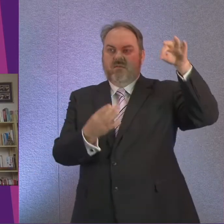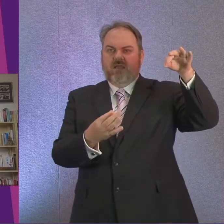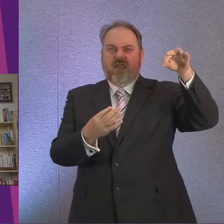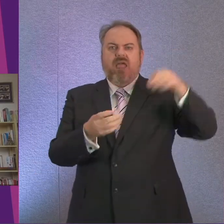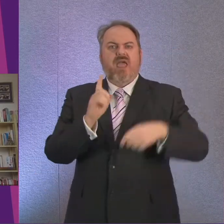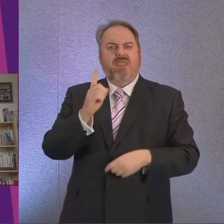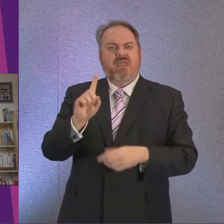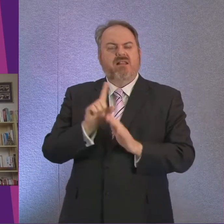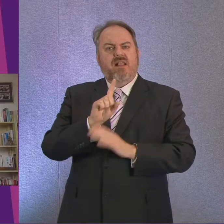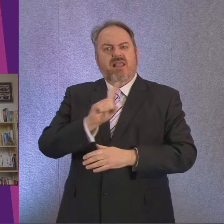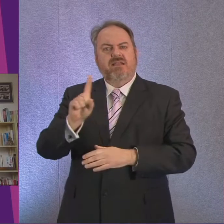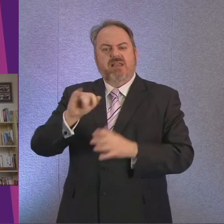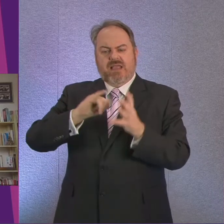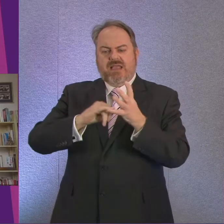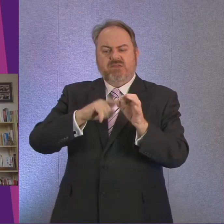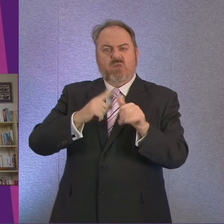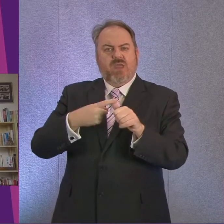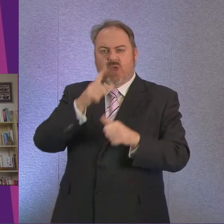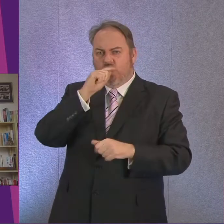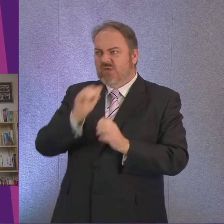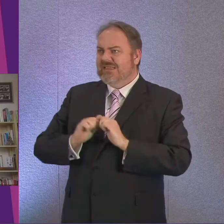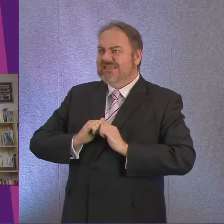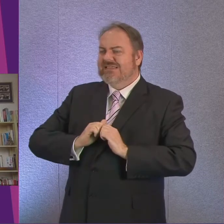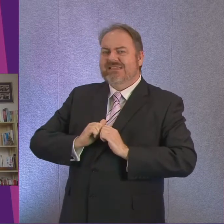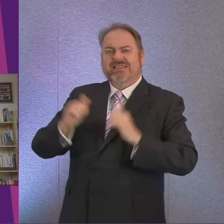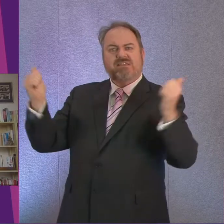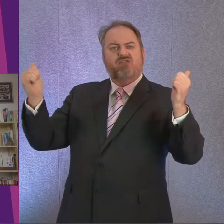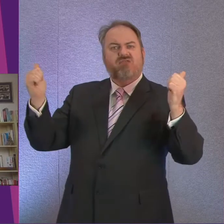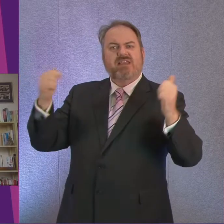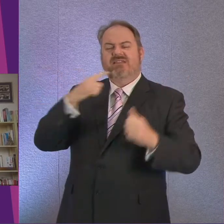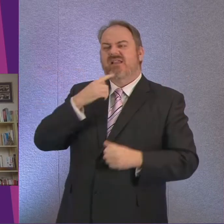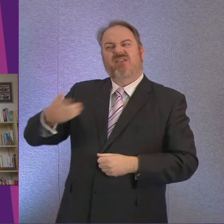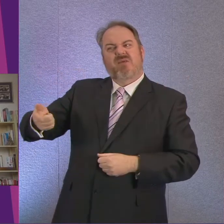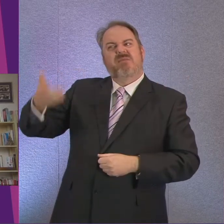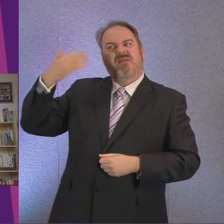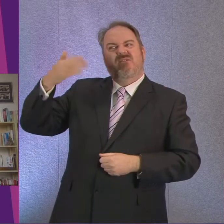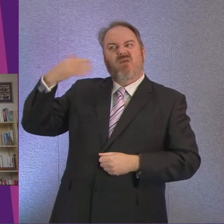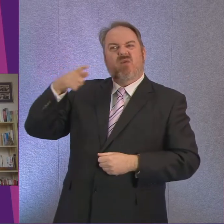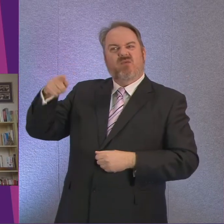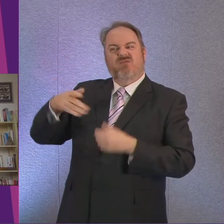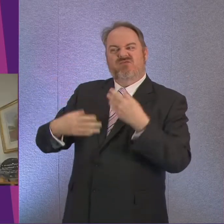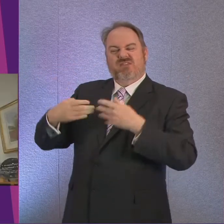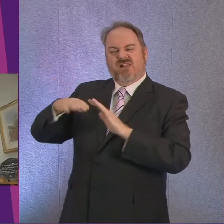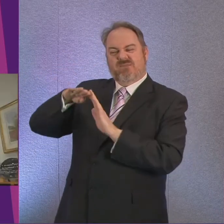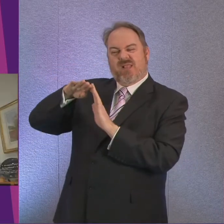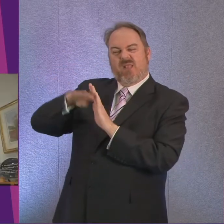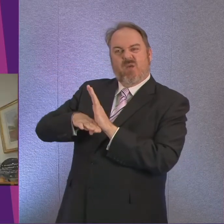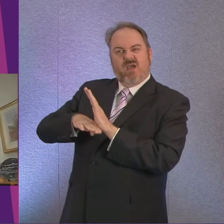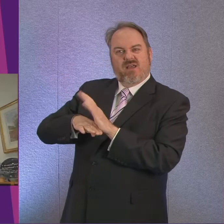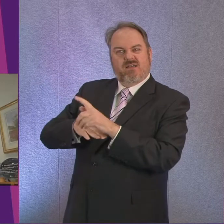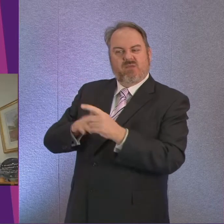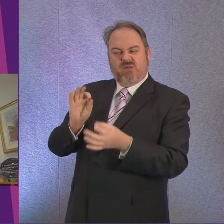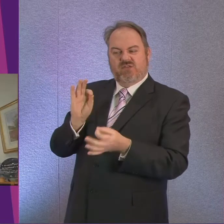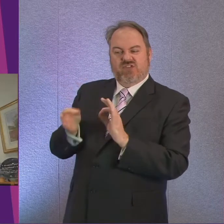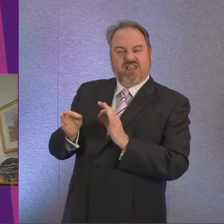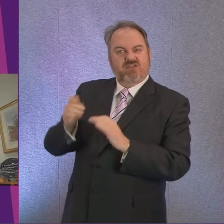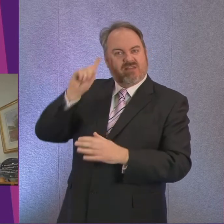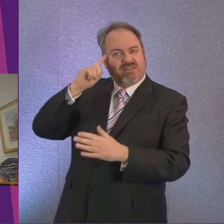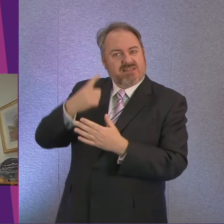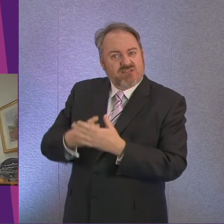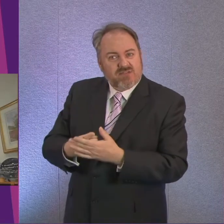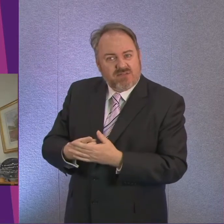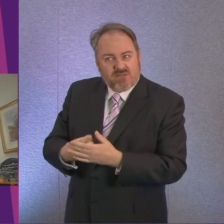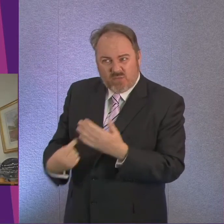performance in previous year's exams? Mr Swinney. I think it's important